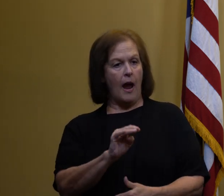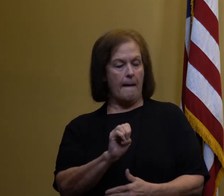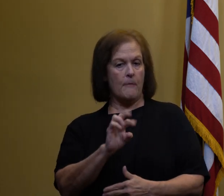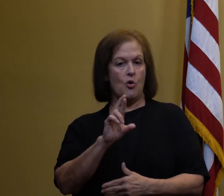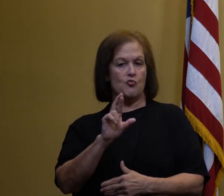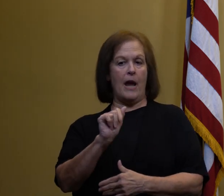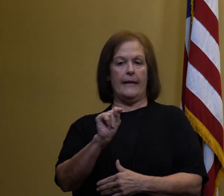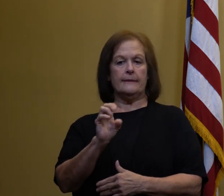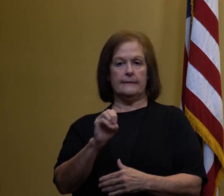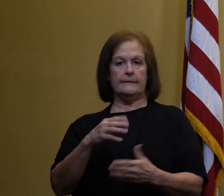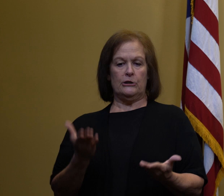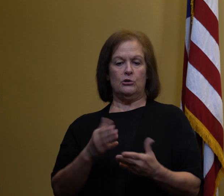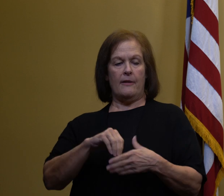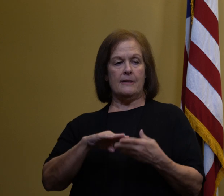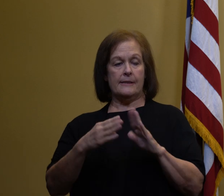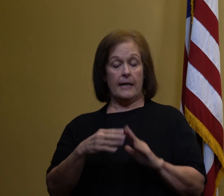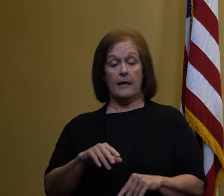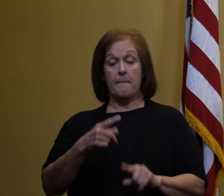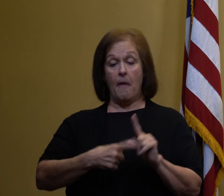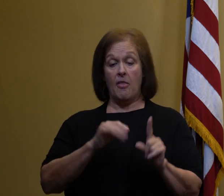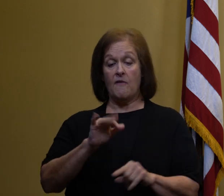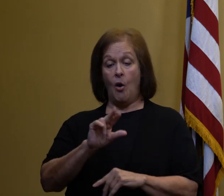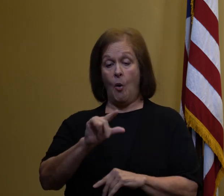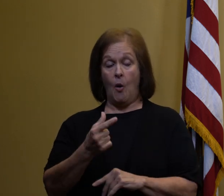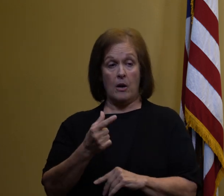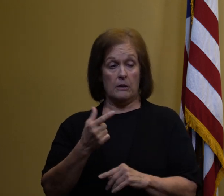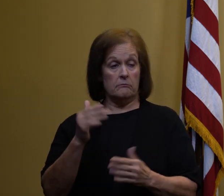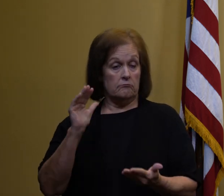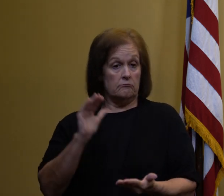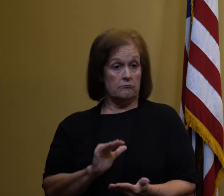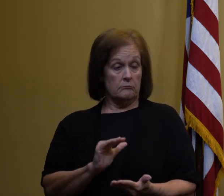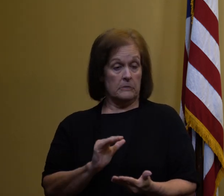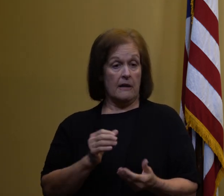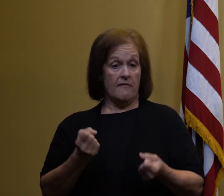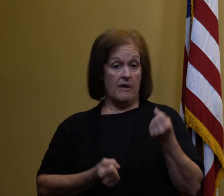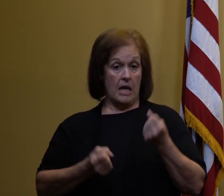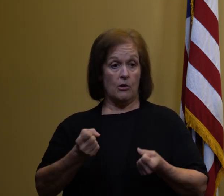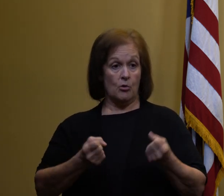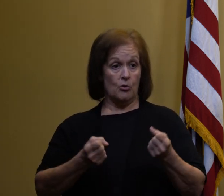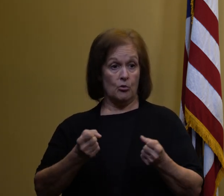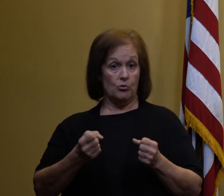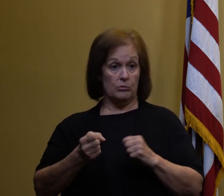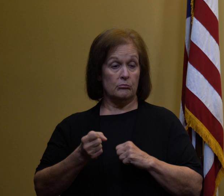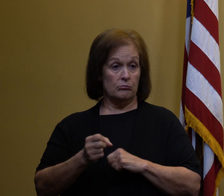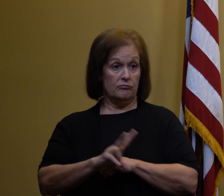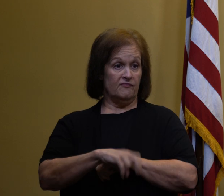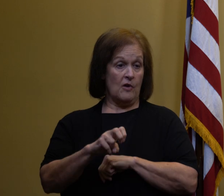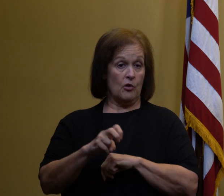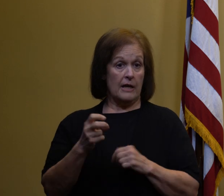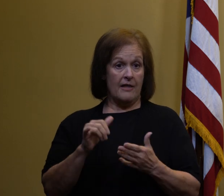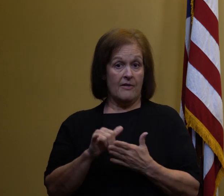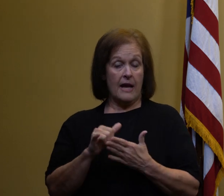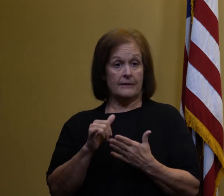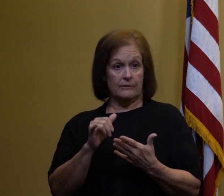city of New Orleans. The month of August had the fewer vehicle burglaries. Remember, this has always been